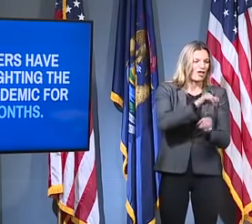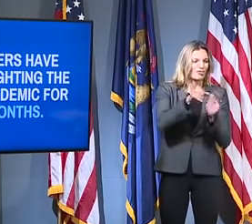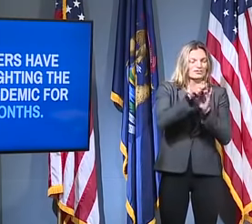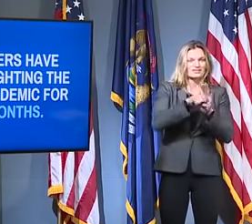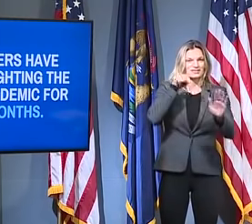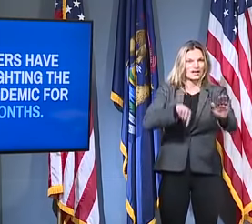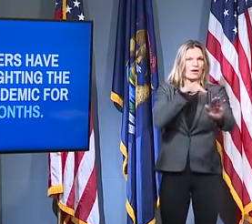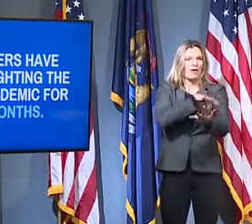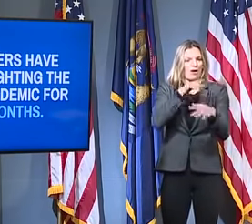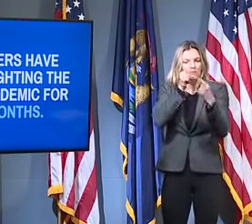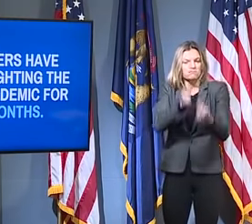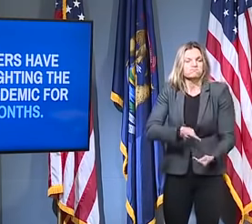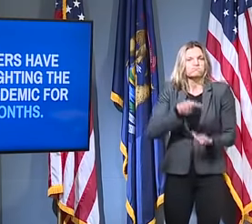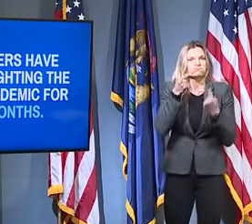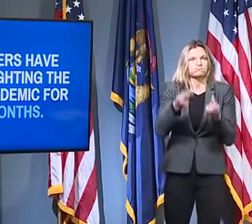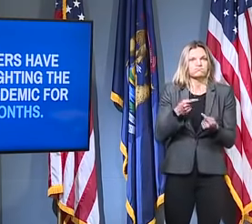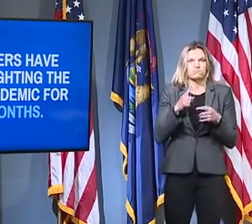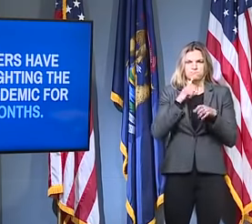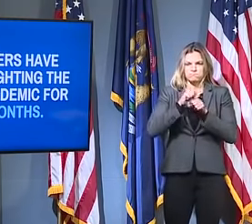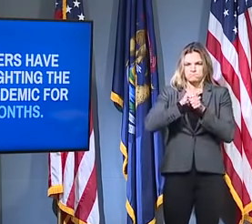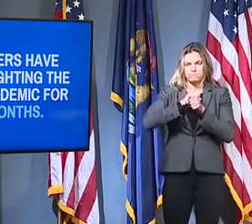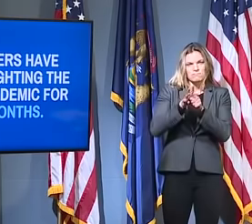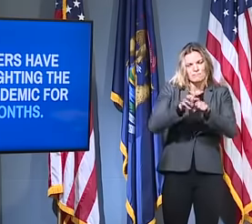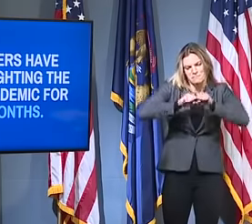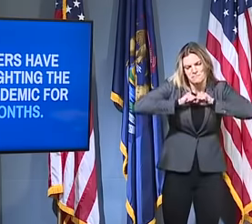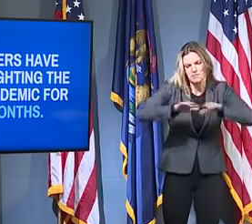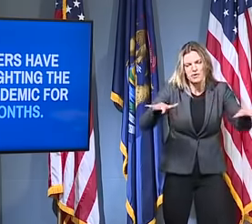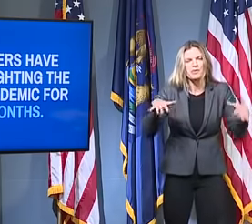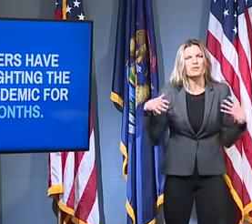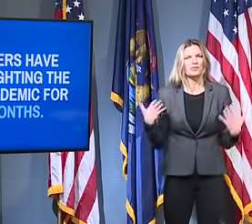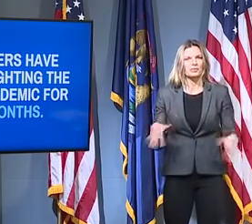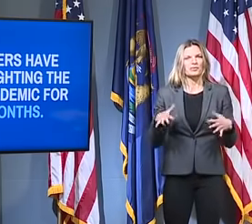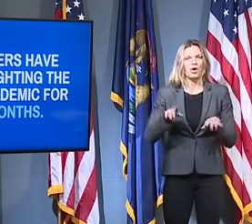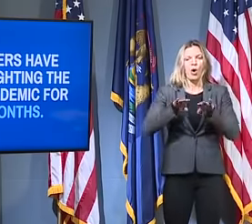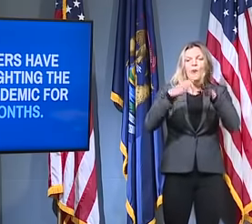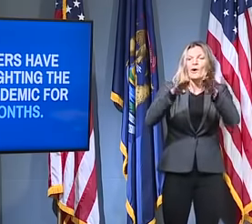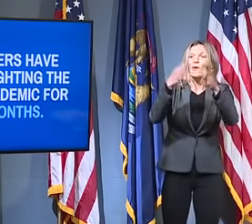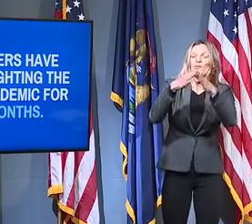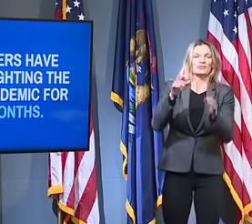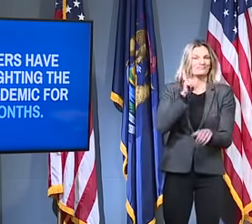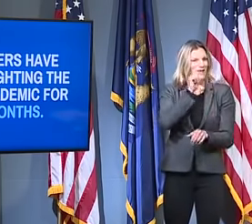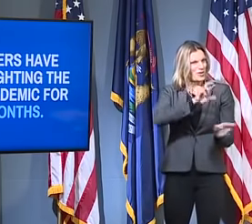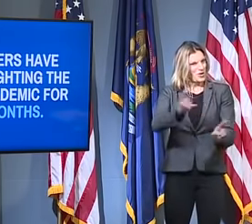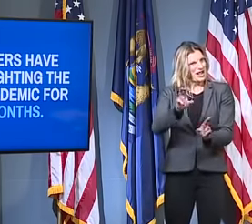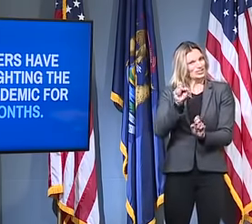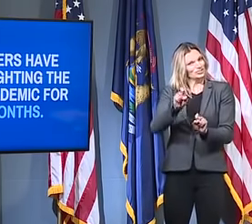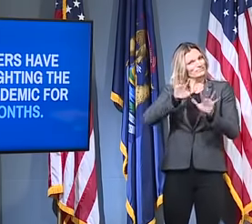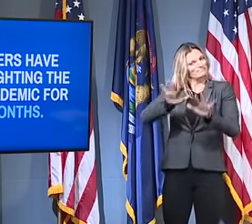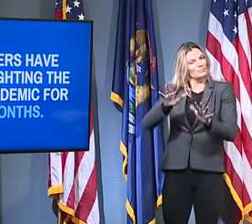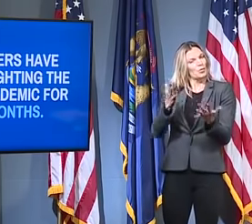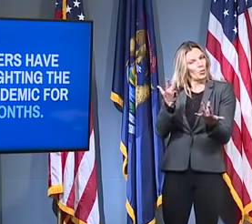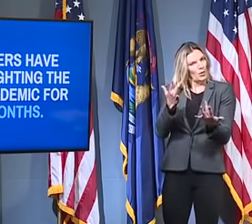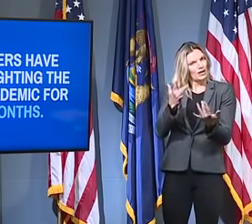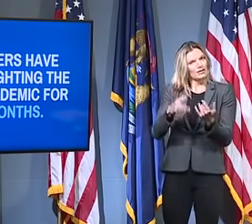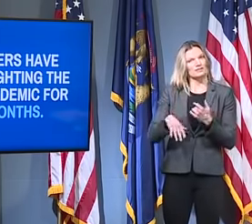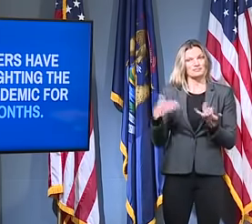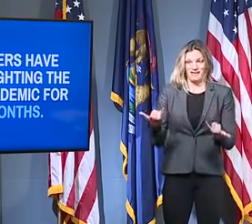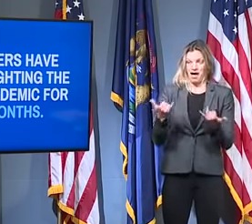struggle and closed later and reopened earlier than we did, who are now seeing historic surges in